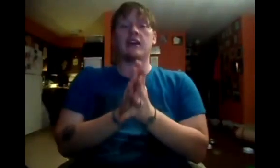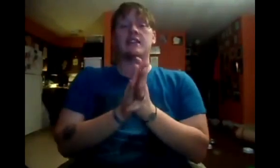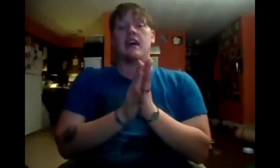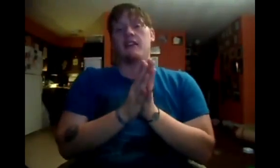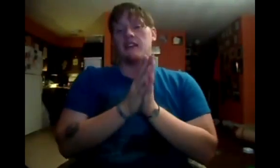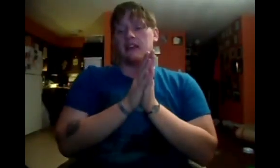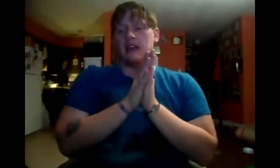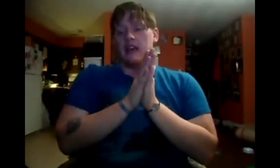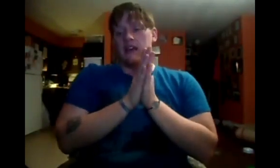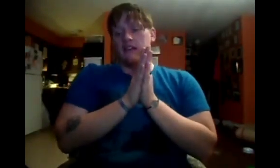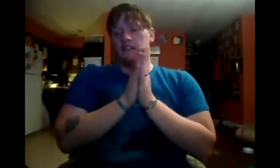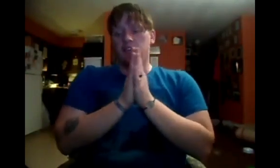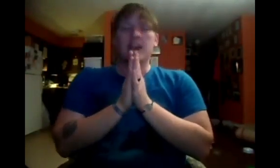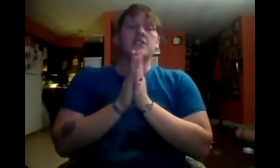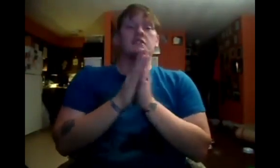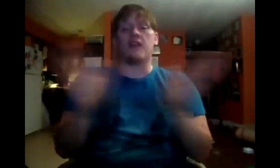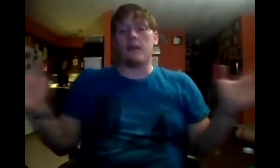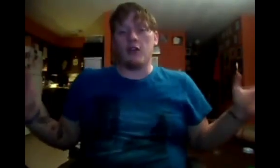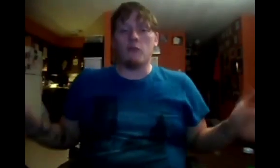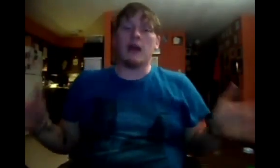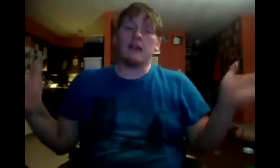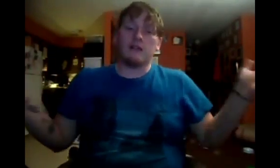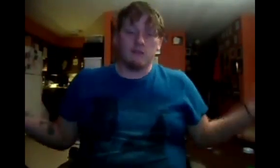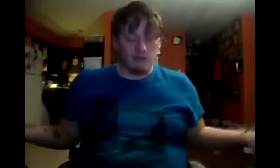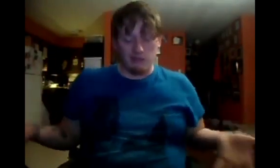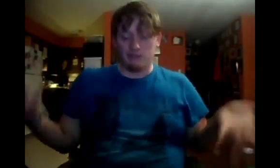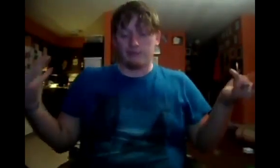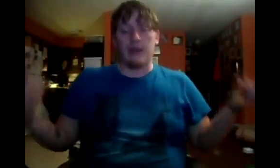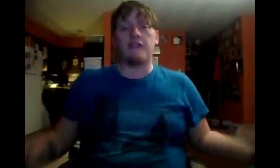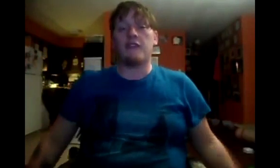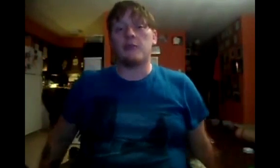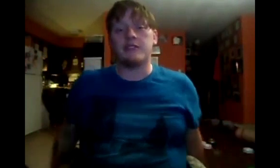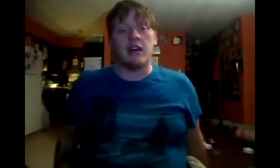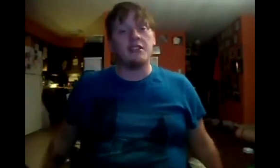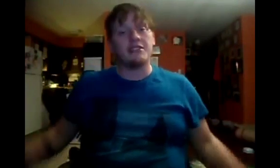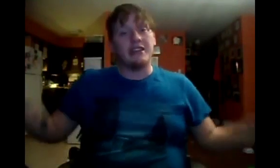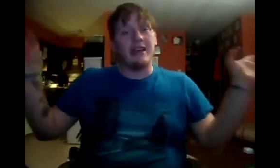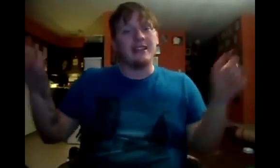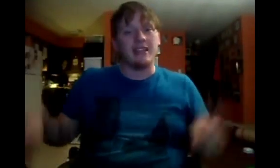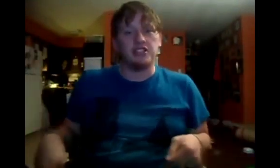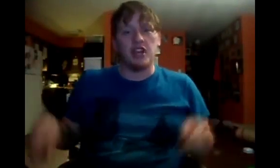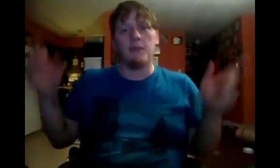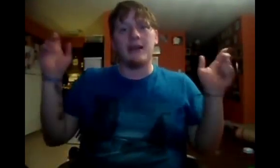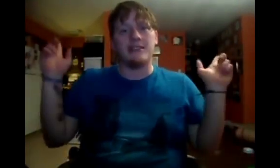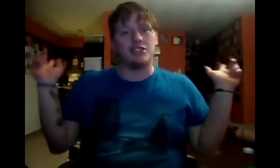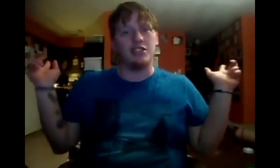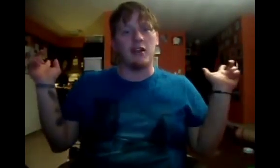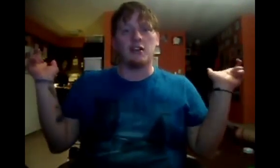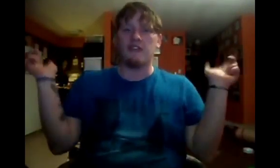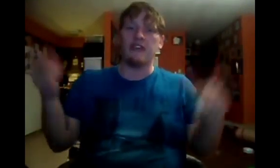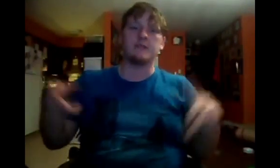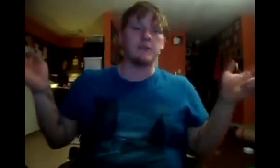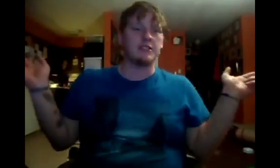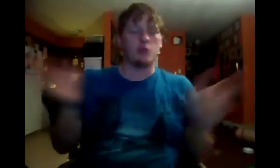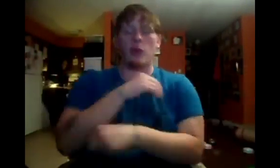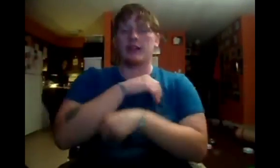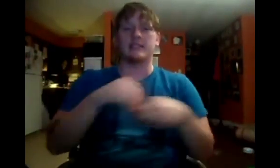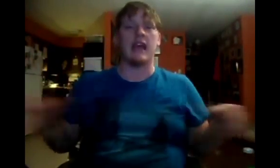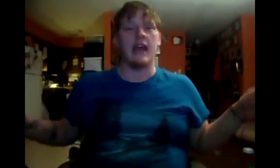if you guys have any friends or family who might benefit from this knowledge, hit that share button, share it on your Facebooks, your Twitters,